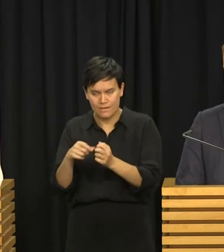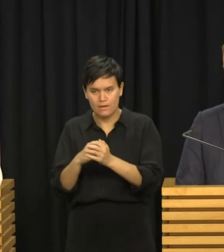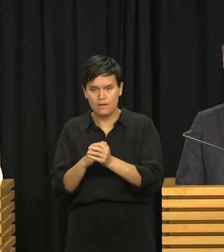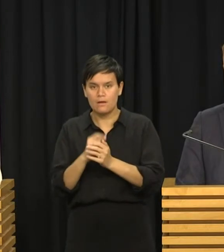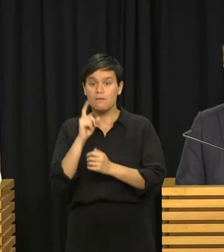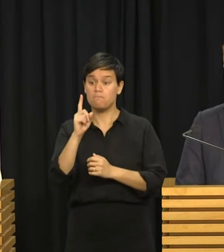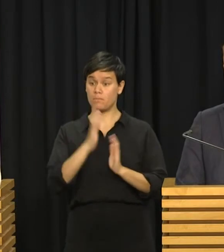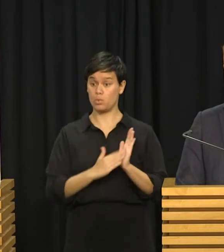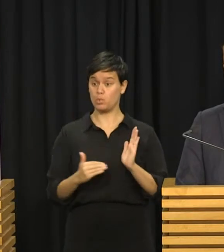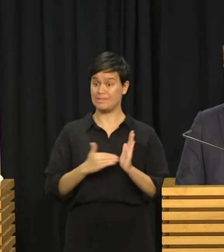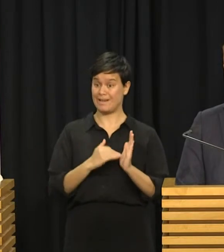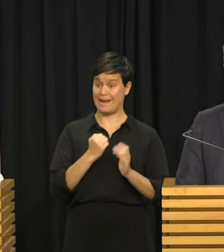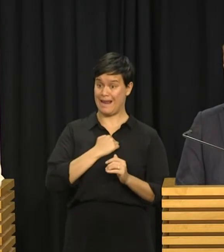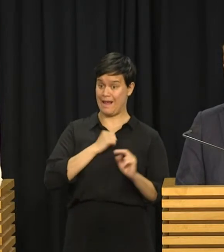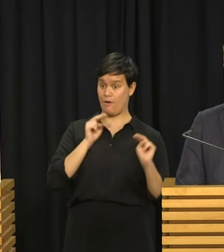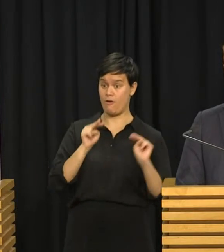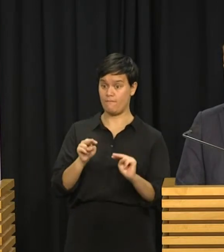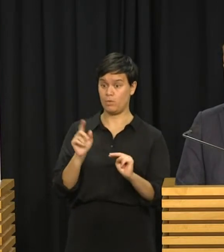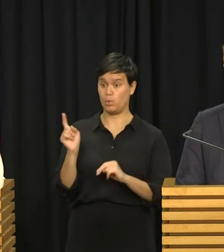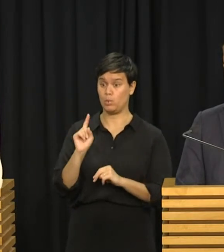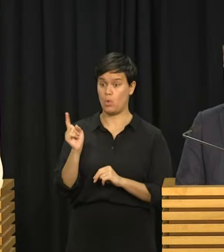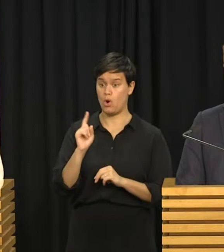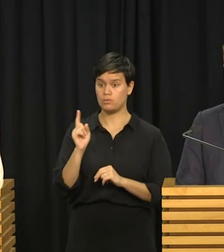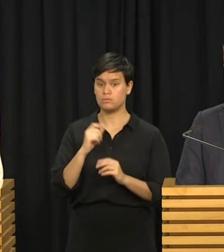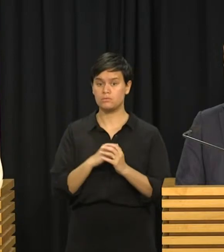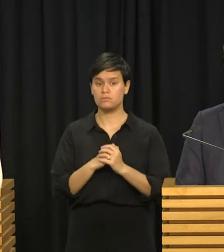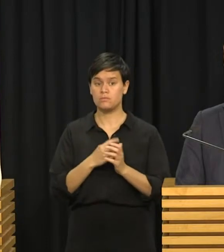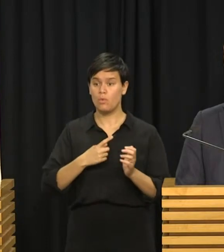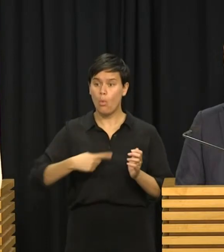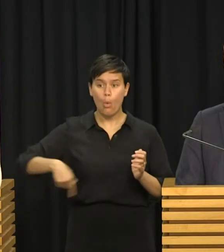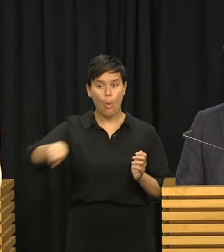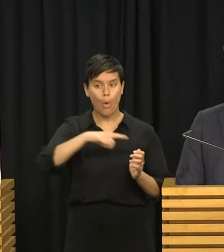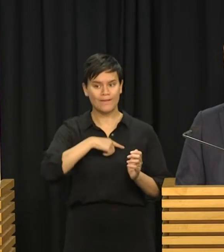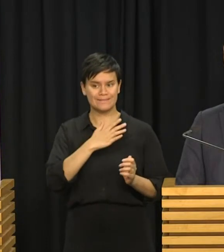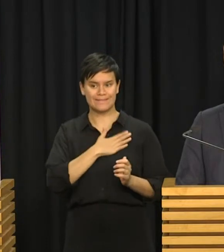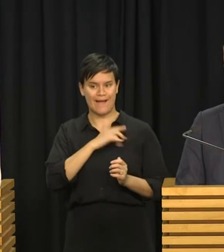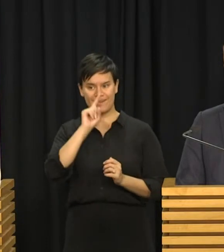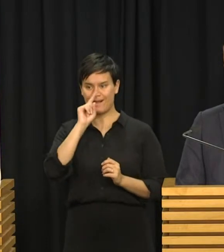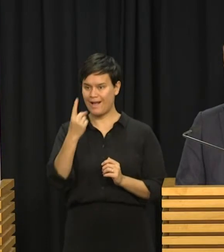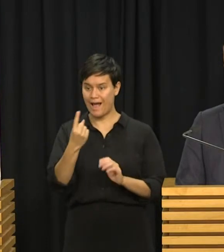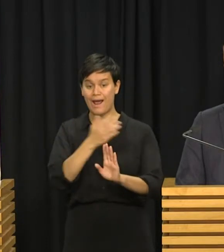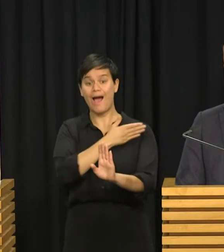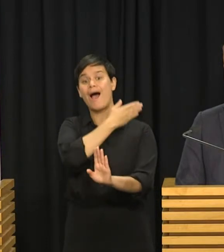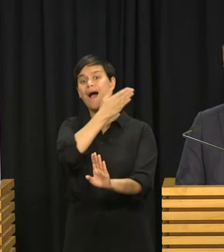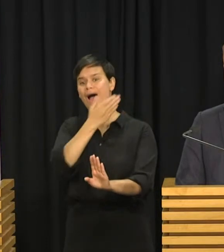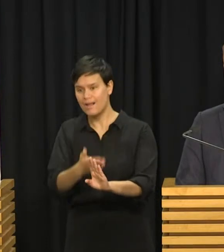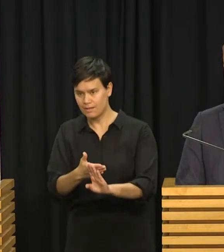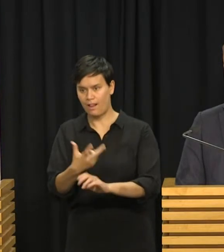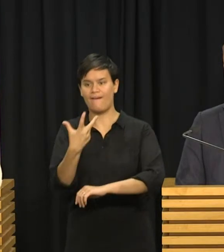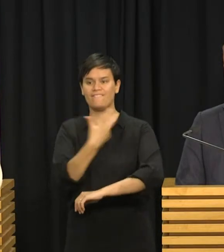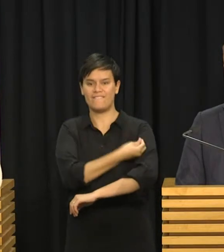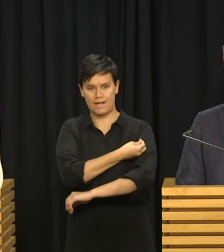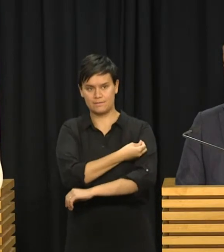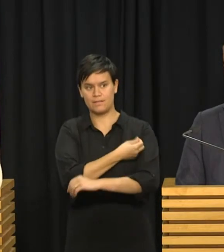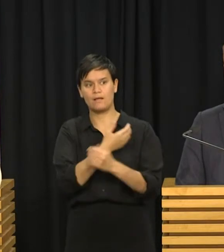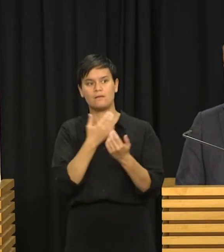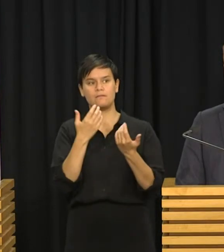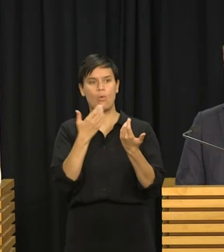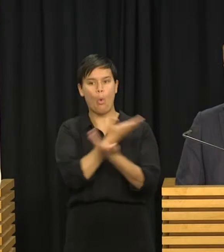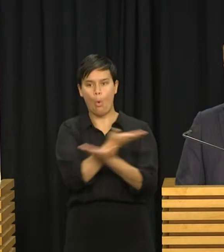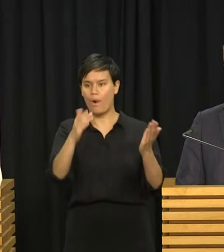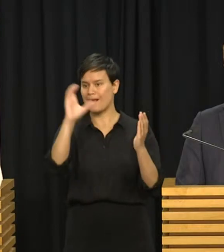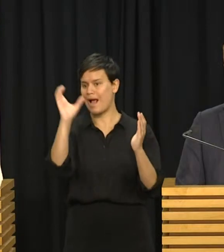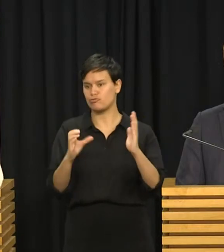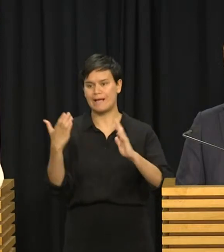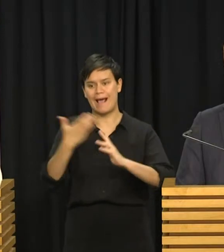from the principle of the fact that we won't all be safe until we have a world where vaccines are widely available and administered, and we're